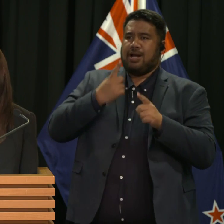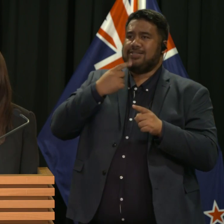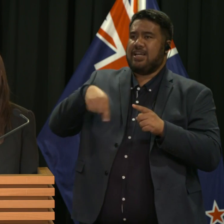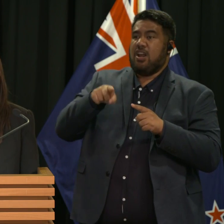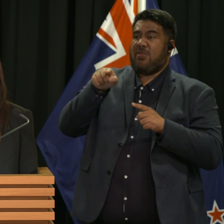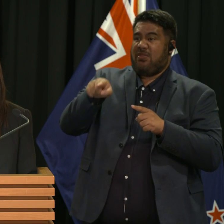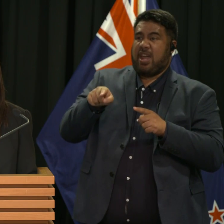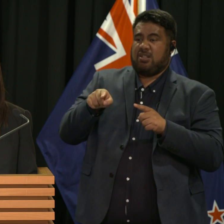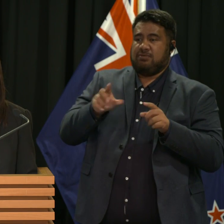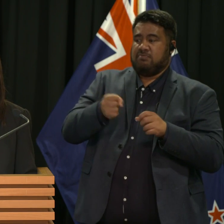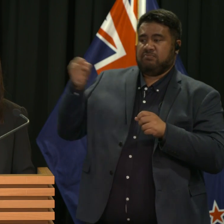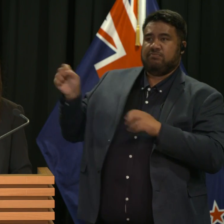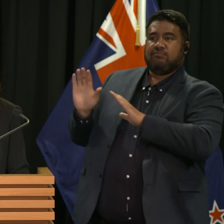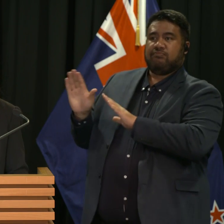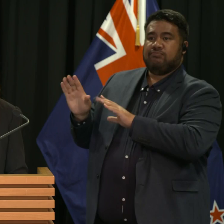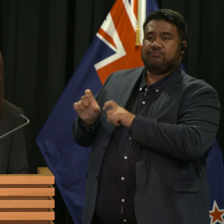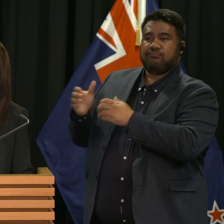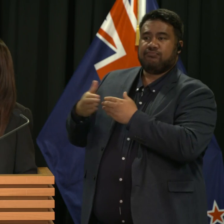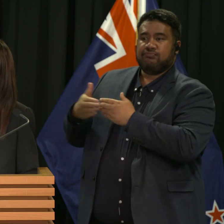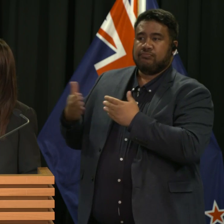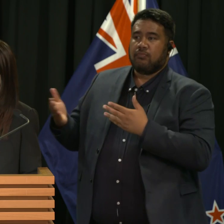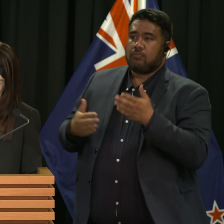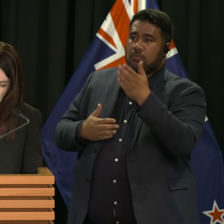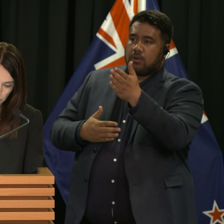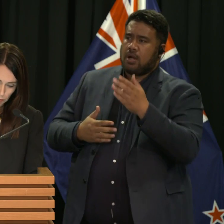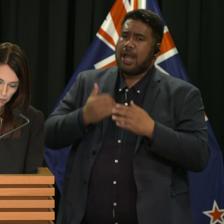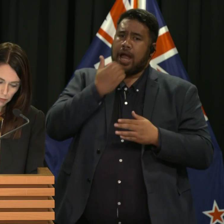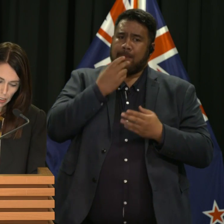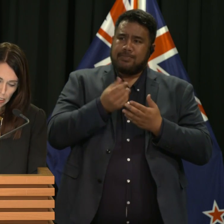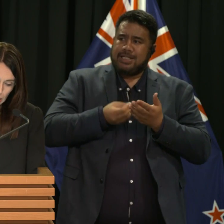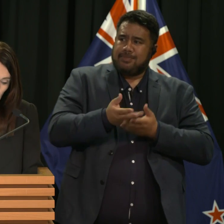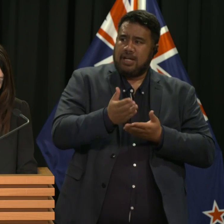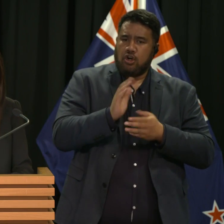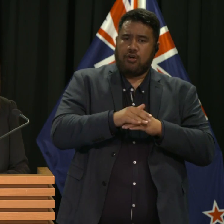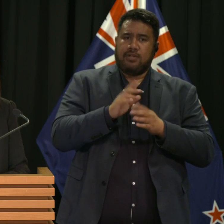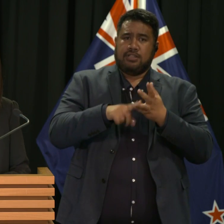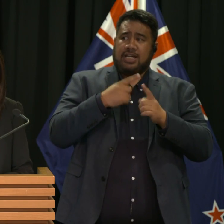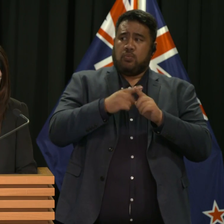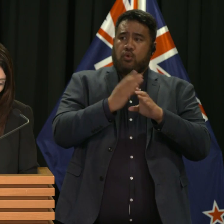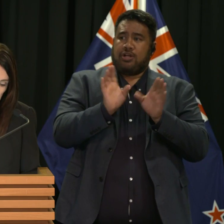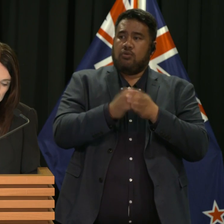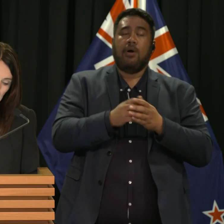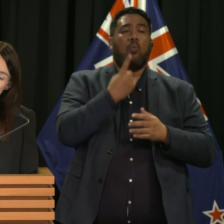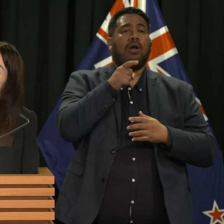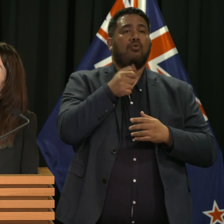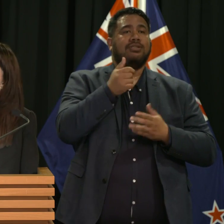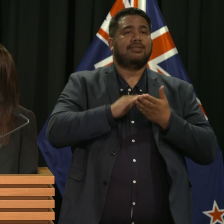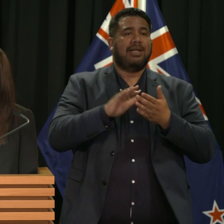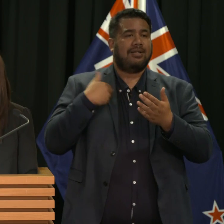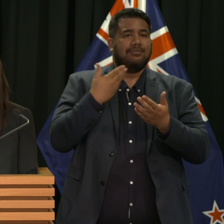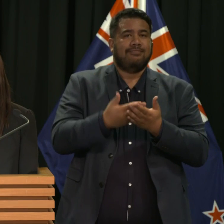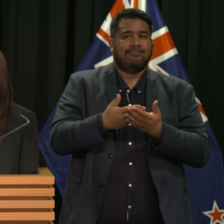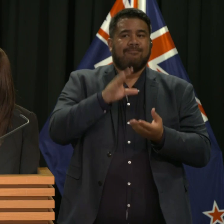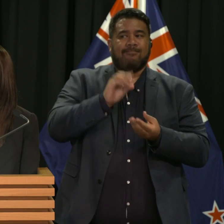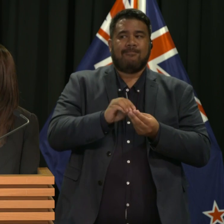that. That remains where it is. How much money was spent in total on the tax working group? $1.6 million to date. It should